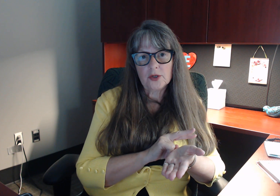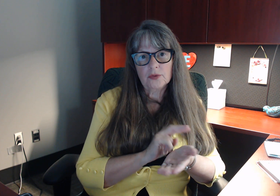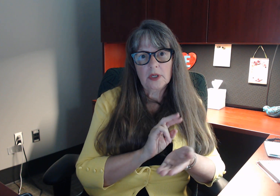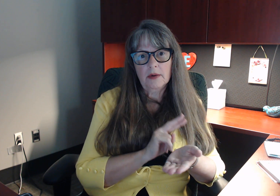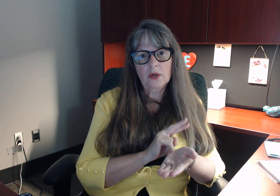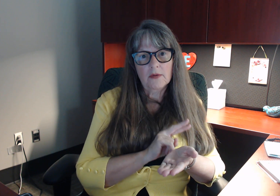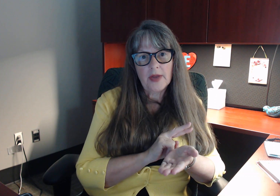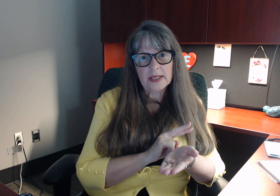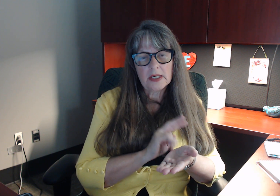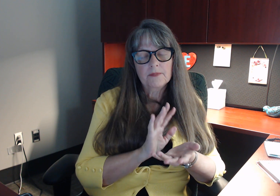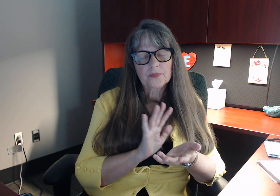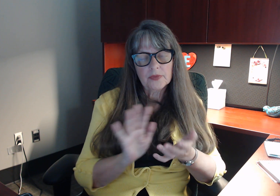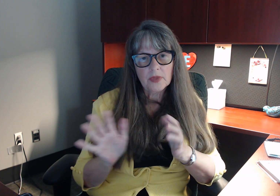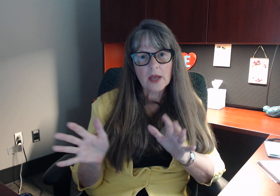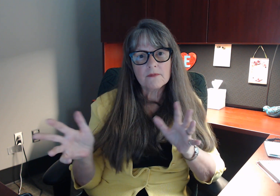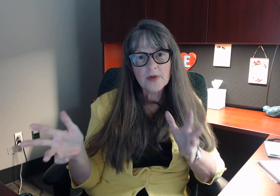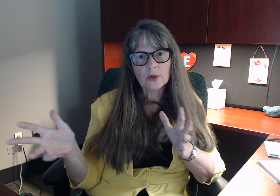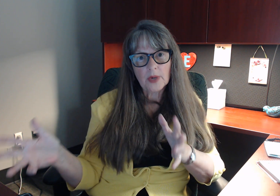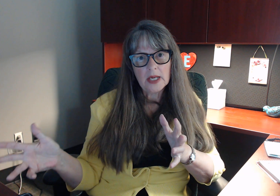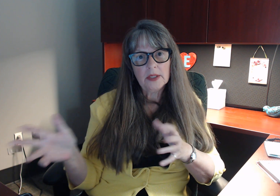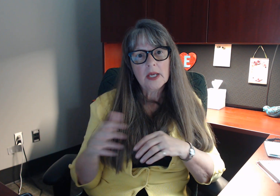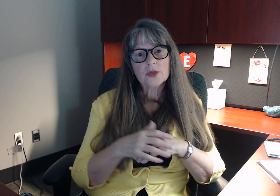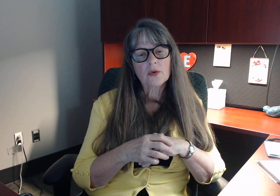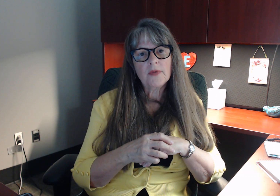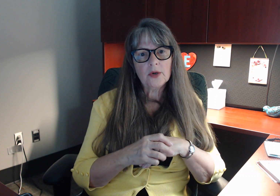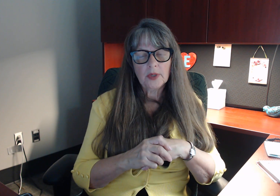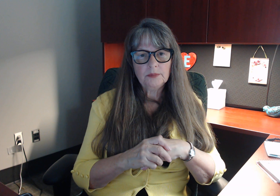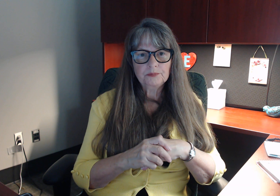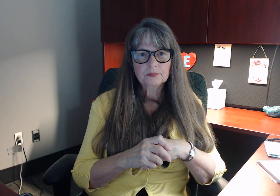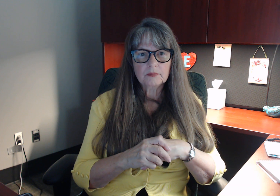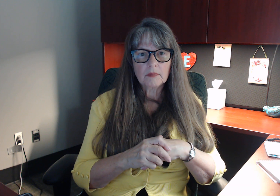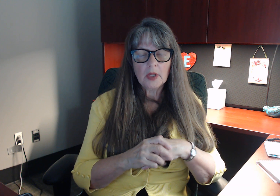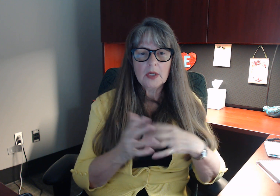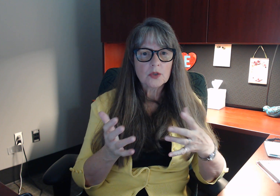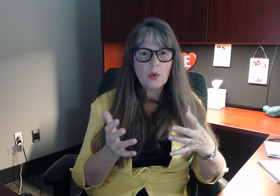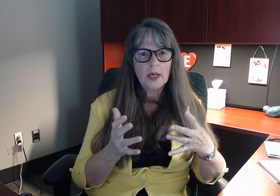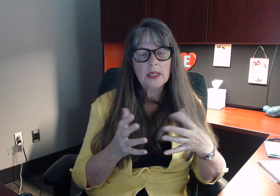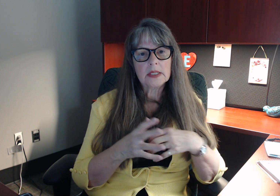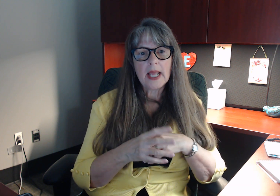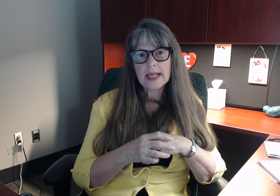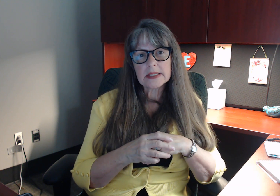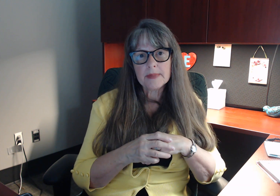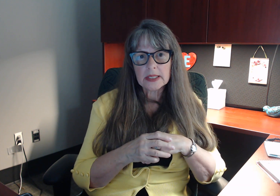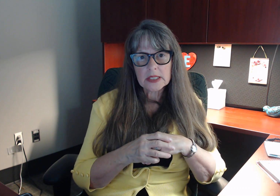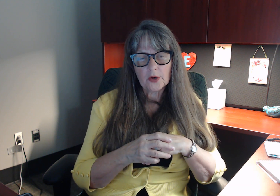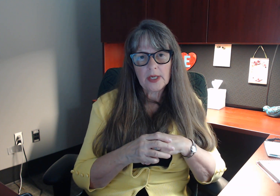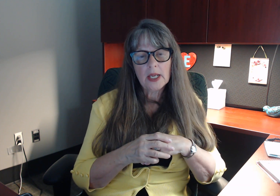veteran, a vet, not a veteran. So a veteran is what? It's an ex-military. So